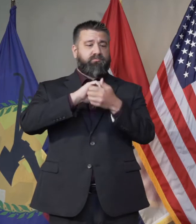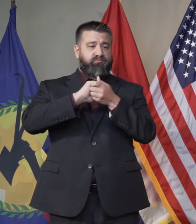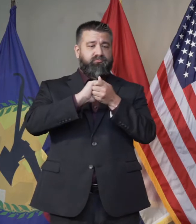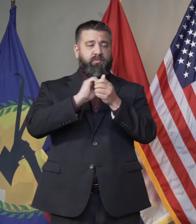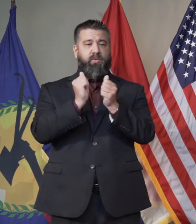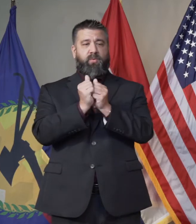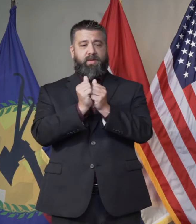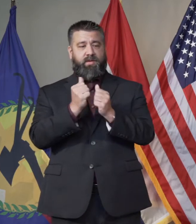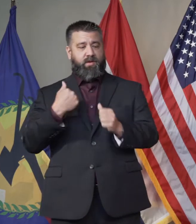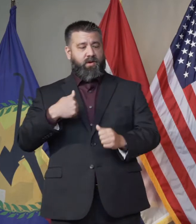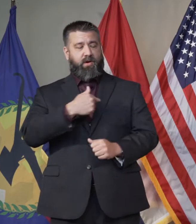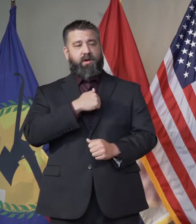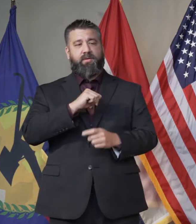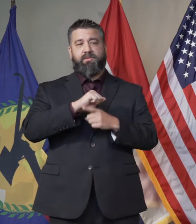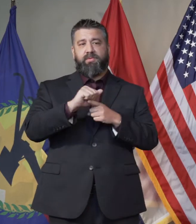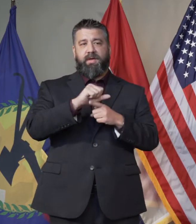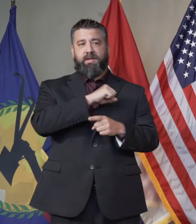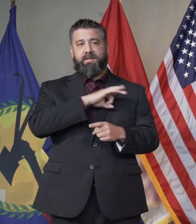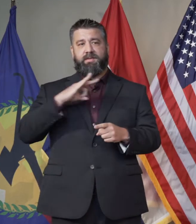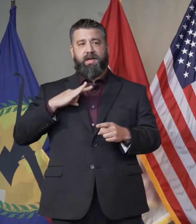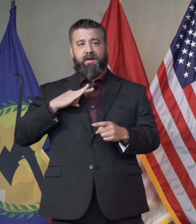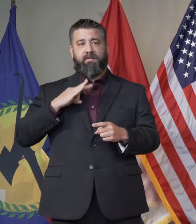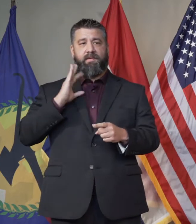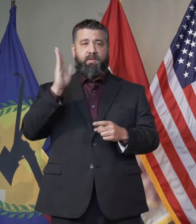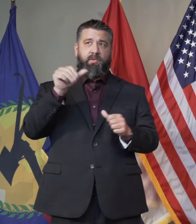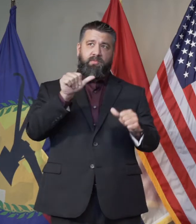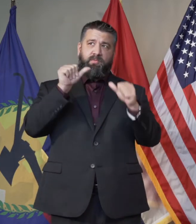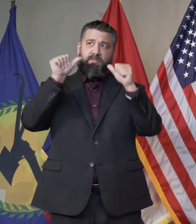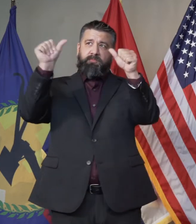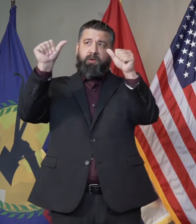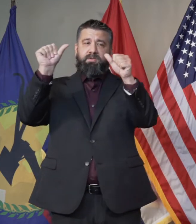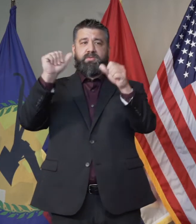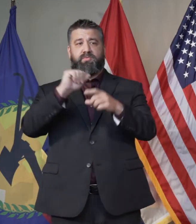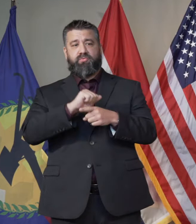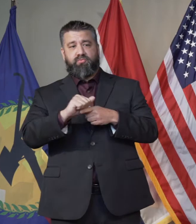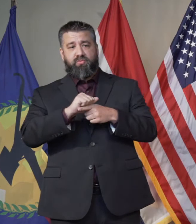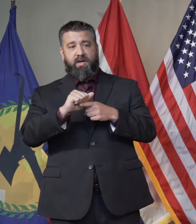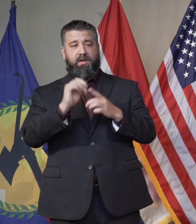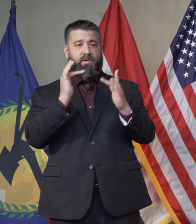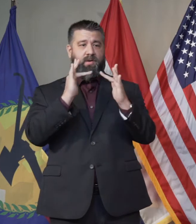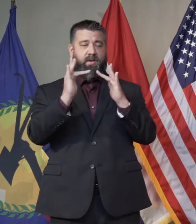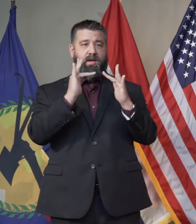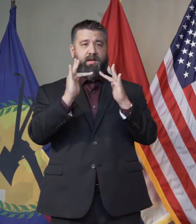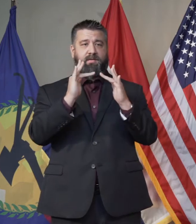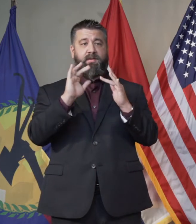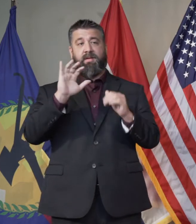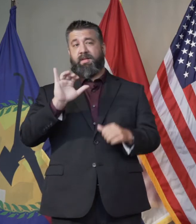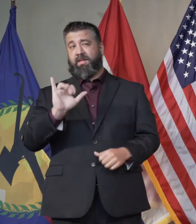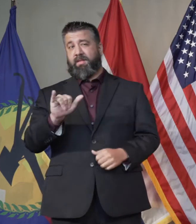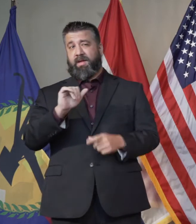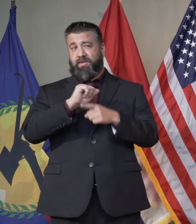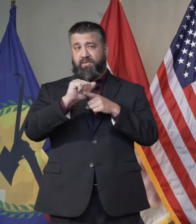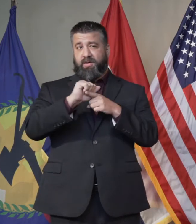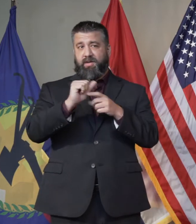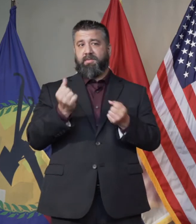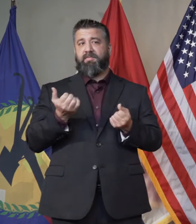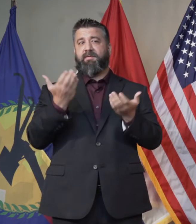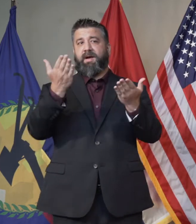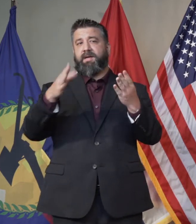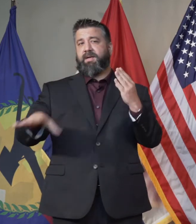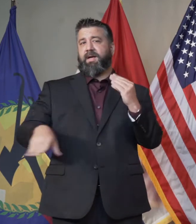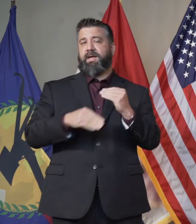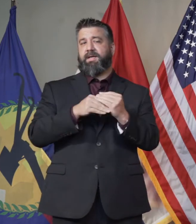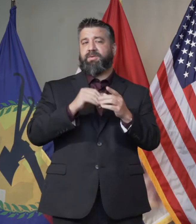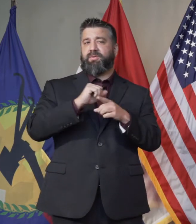our contact tracing curriculum online and to provide additional booster training for up to 250 of our people